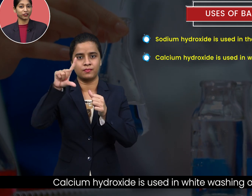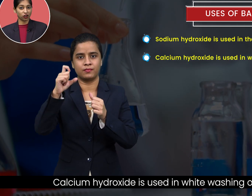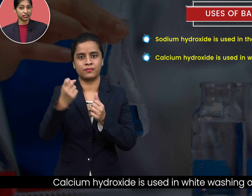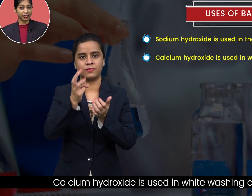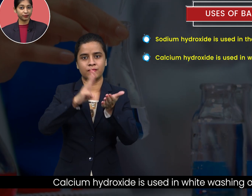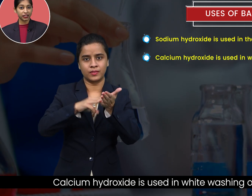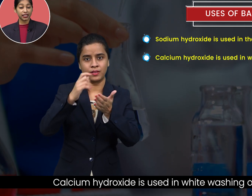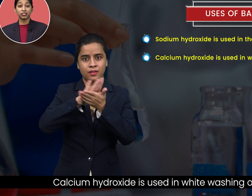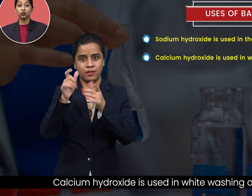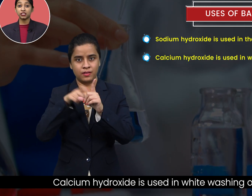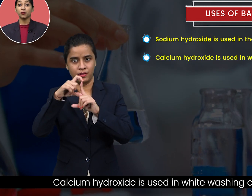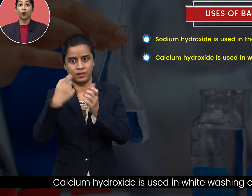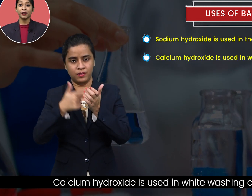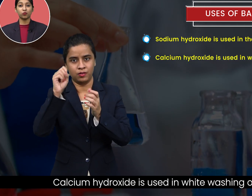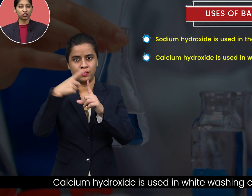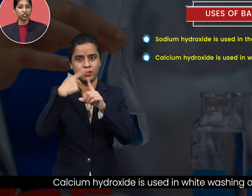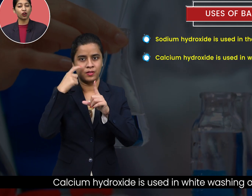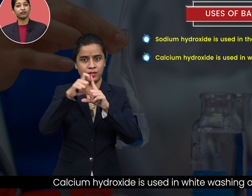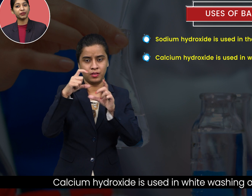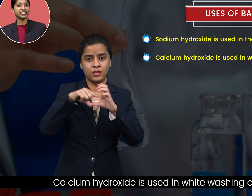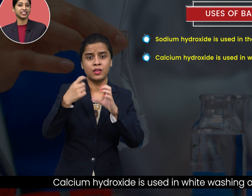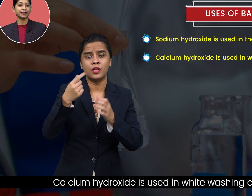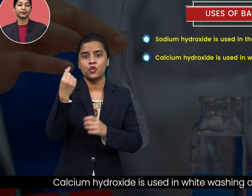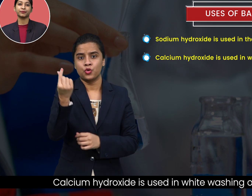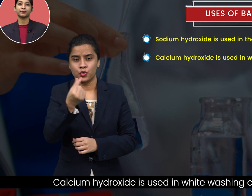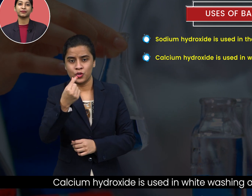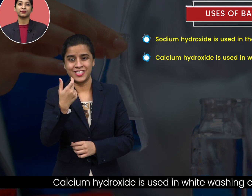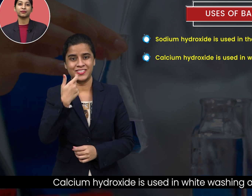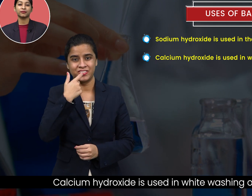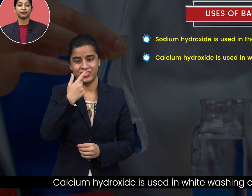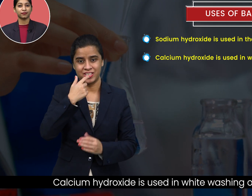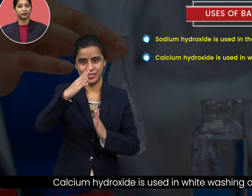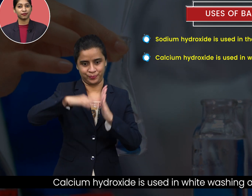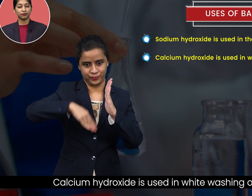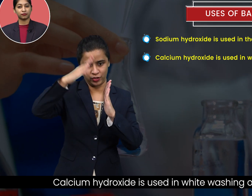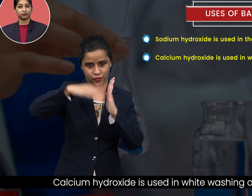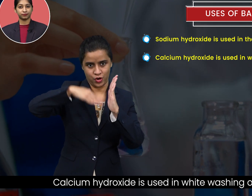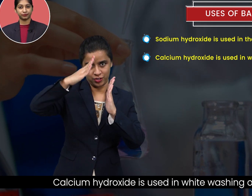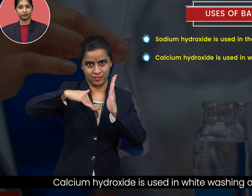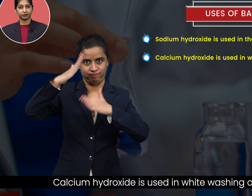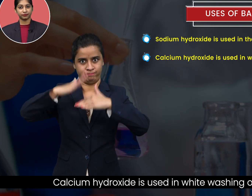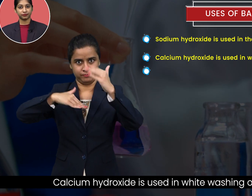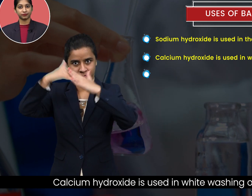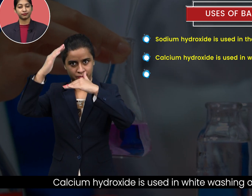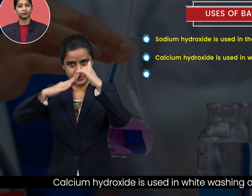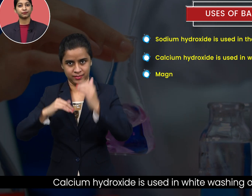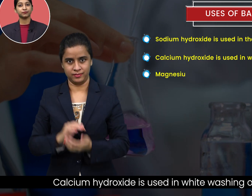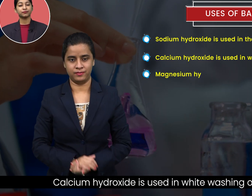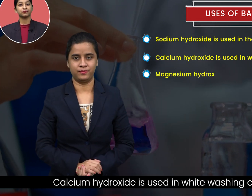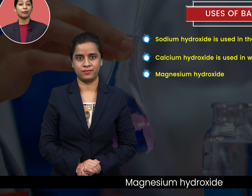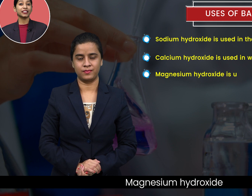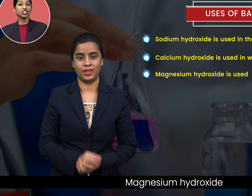Calcium hydroxide is used in whitewashing of building.